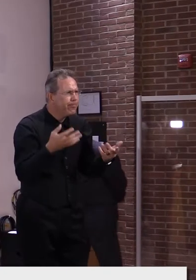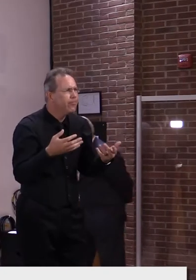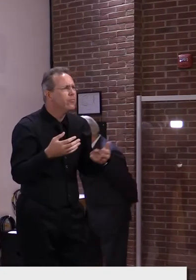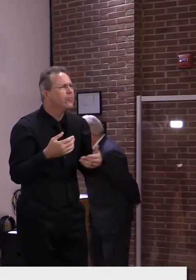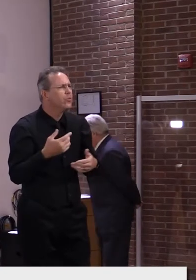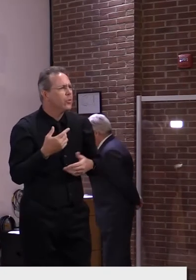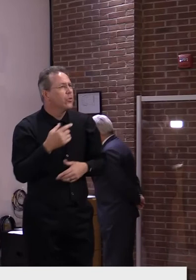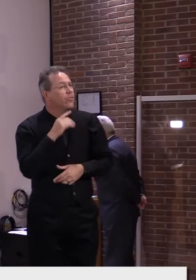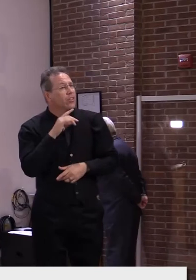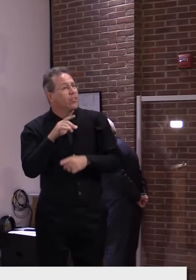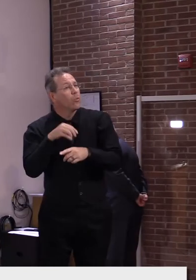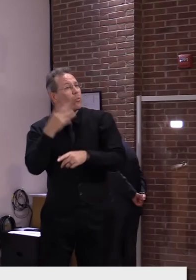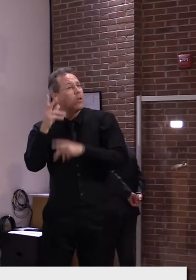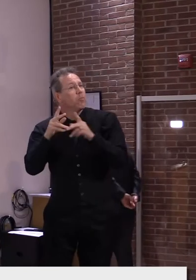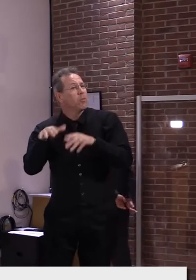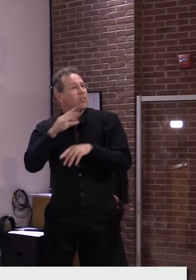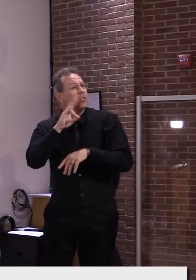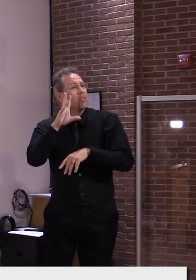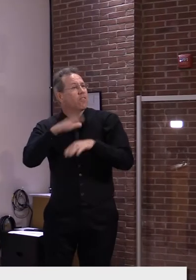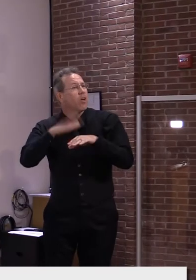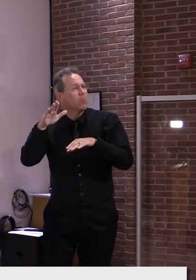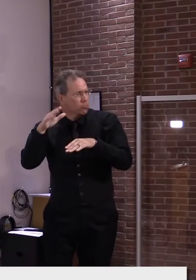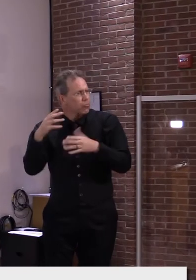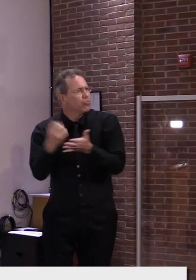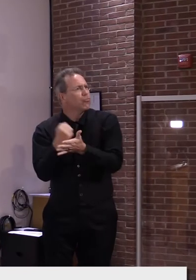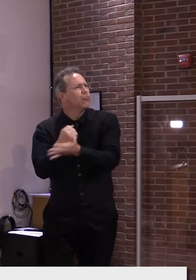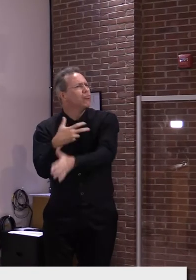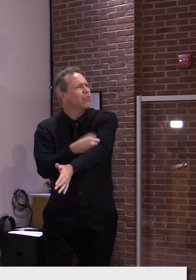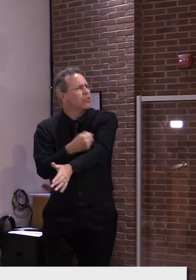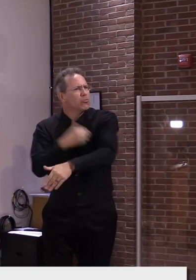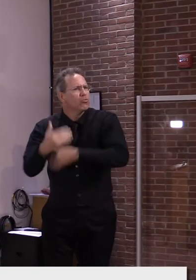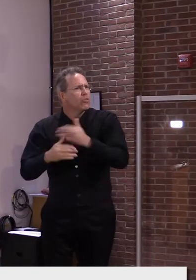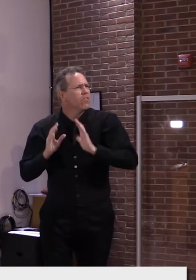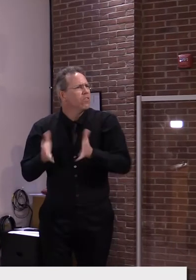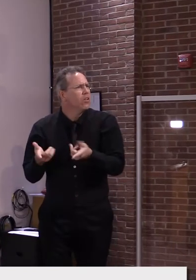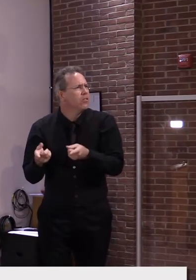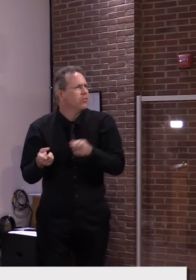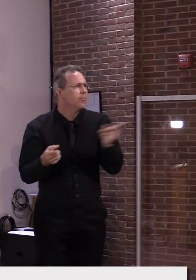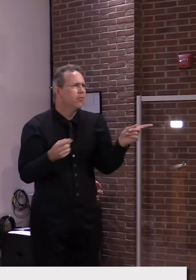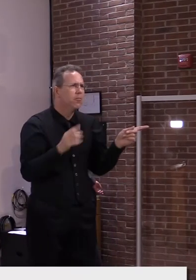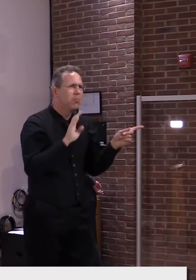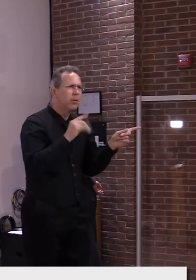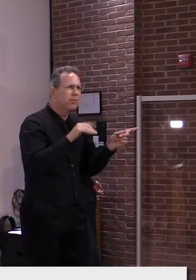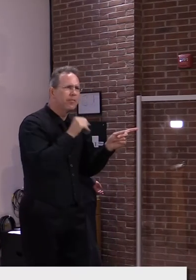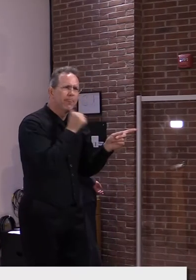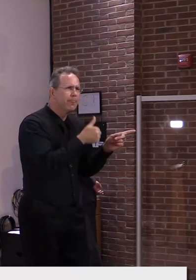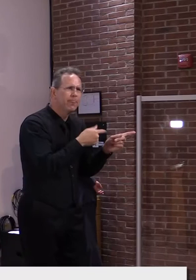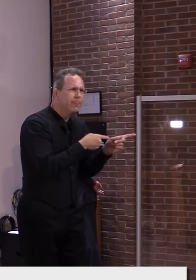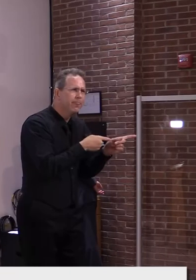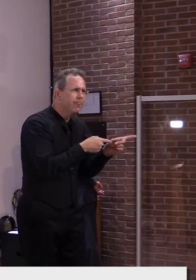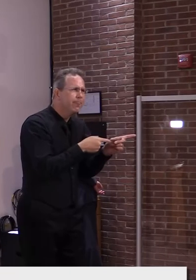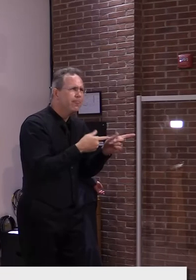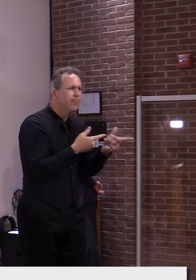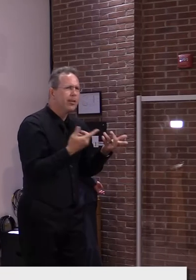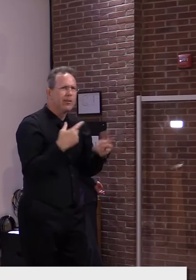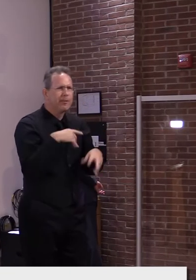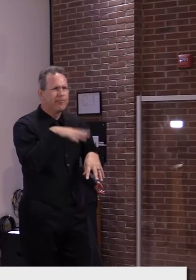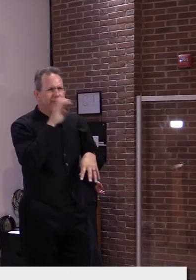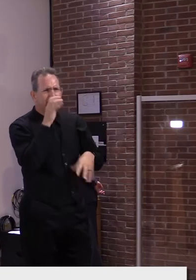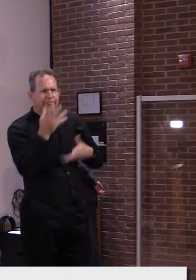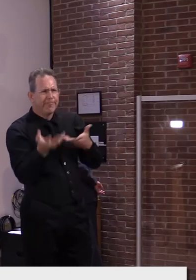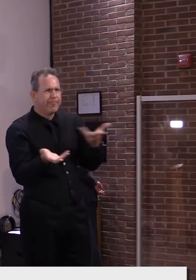total being vaccinated at this point in time. Some of this is believed to emanate